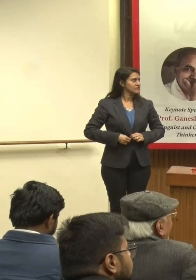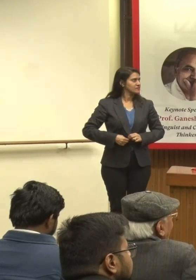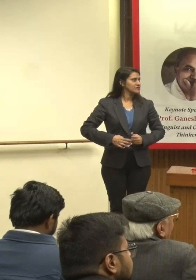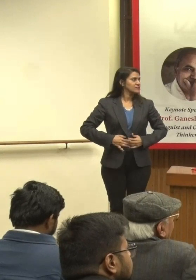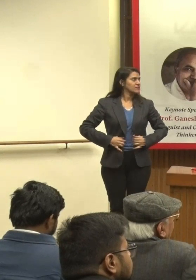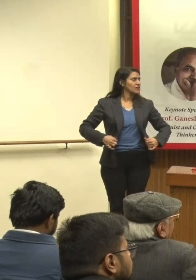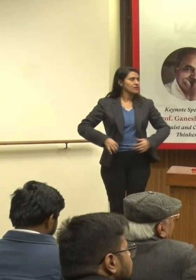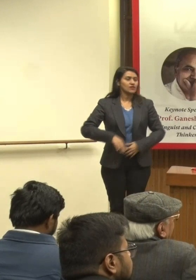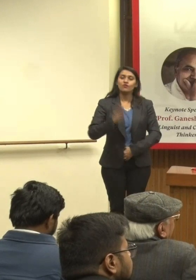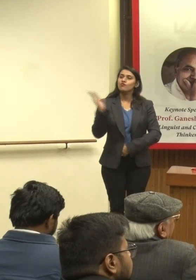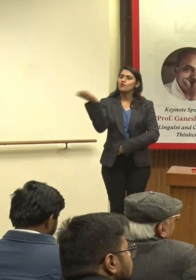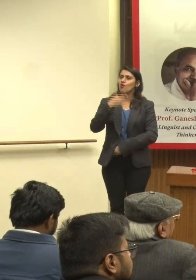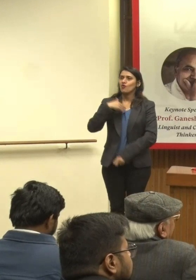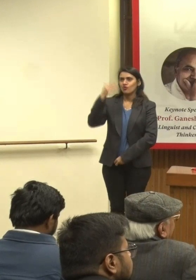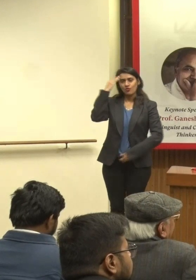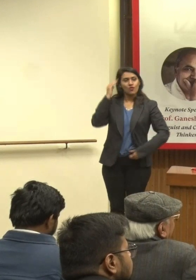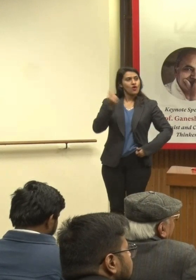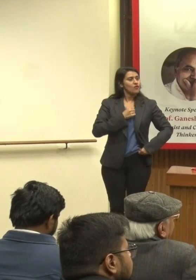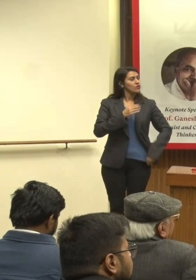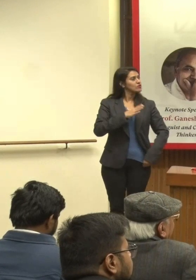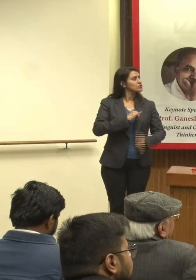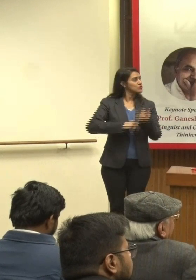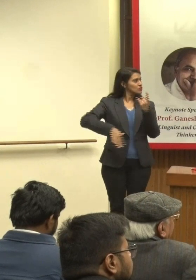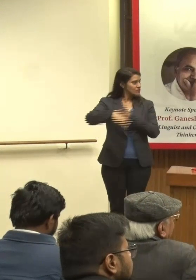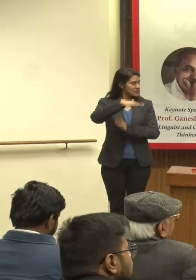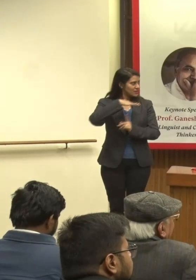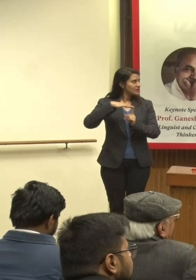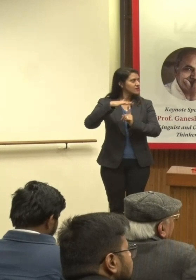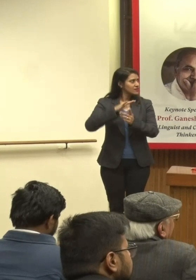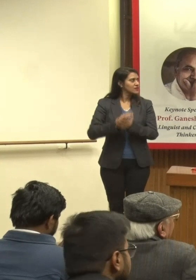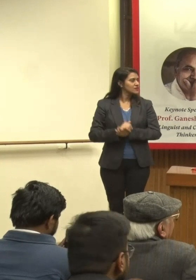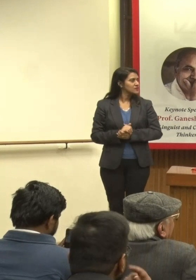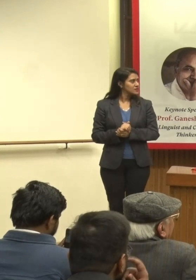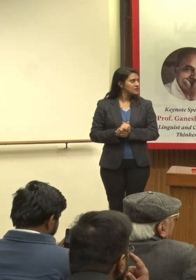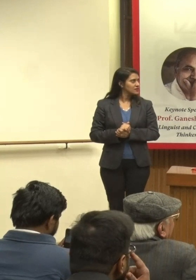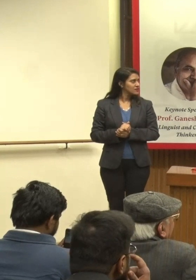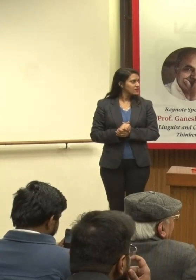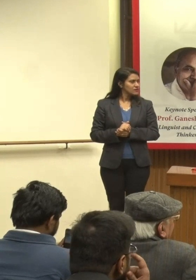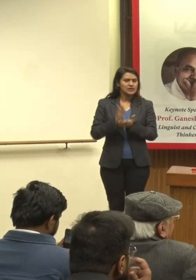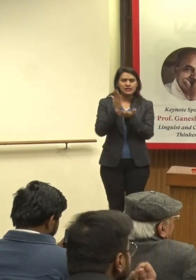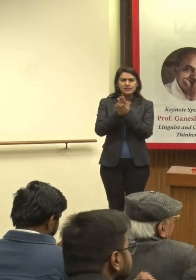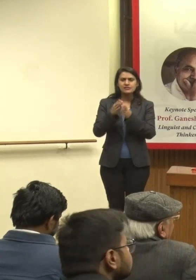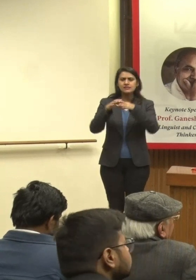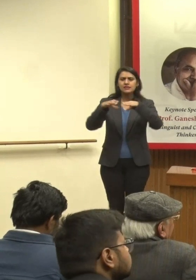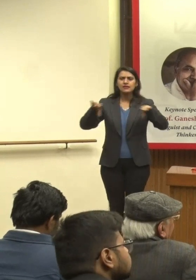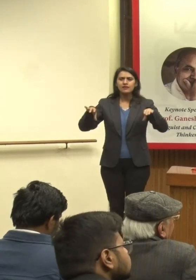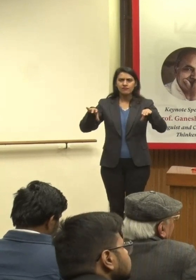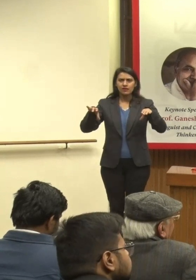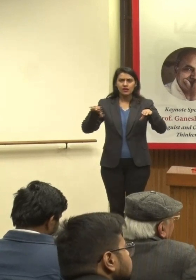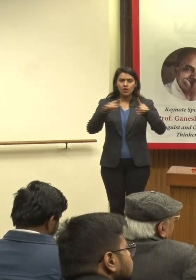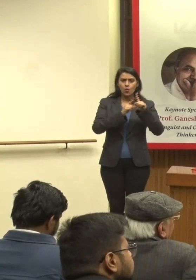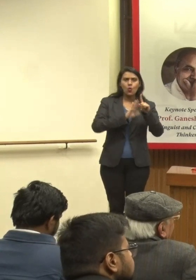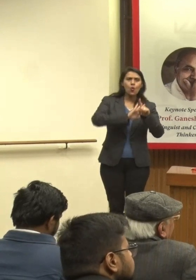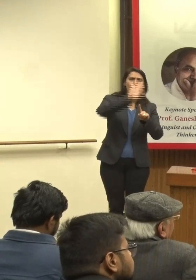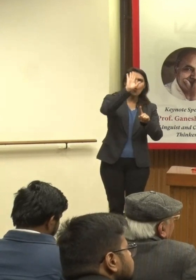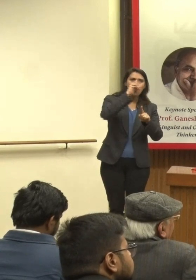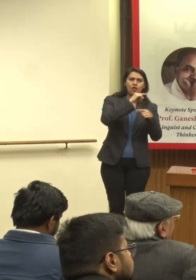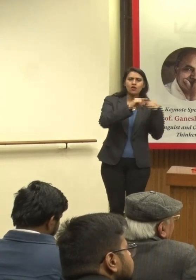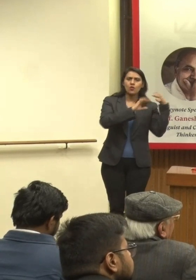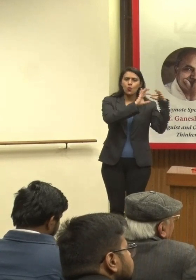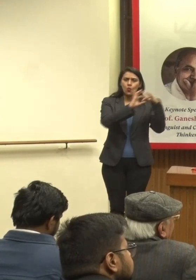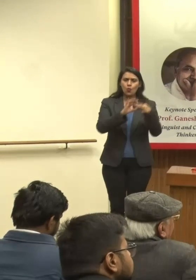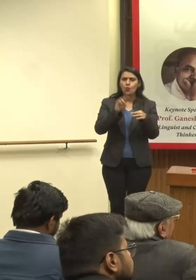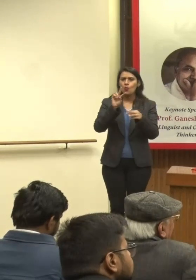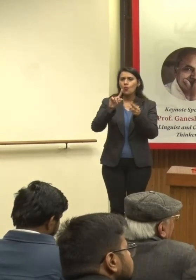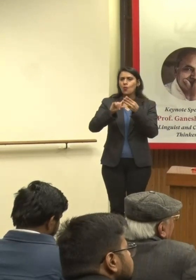We all know that our society has been divided traditionally in terms of varna,